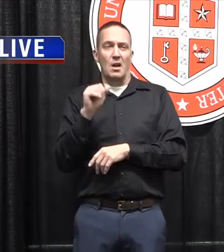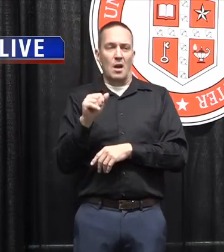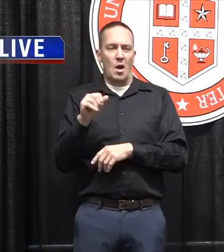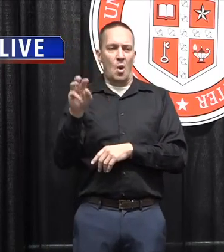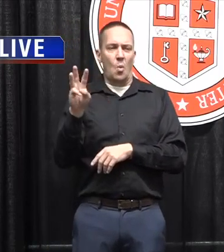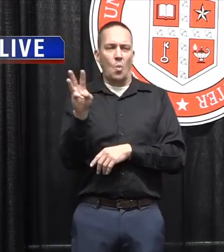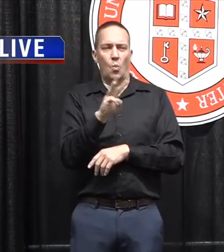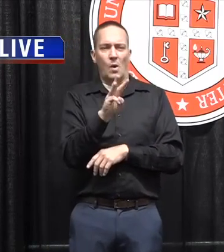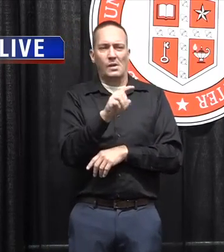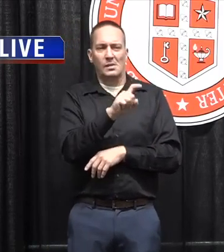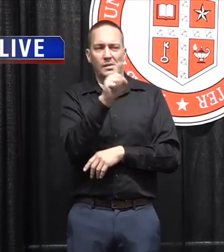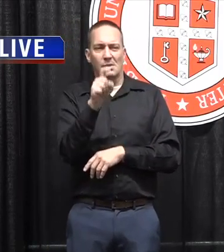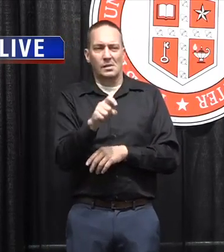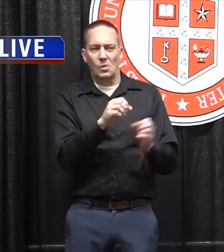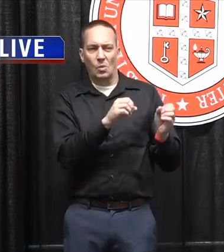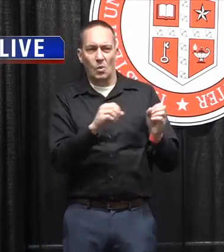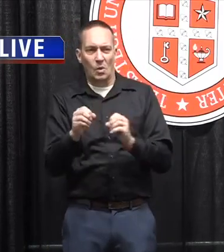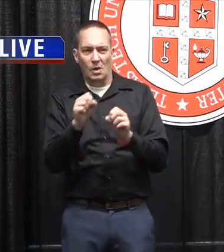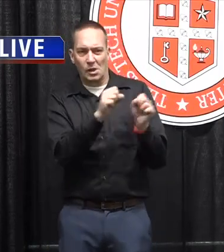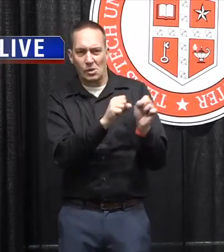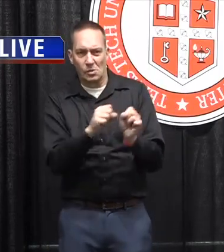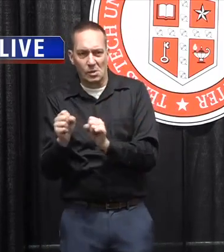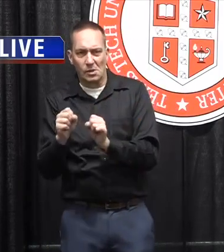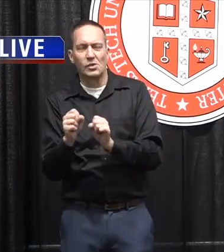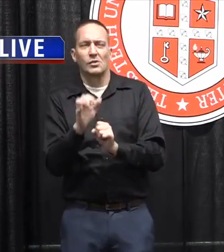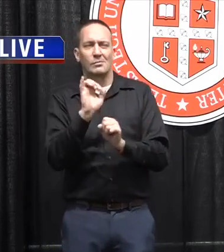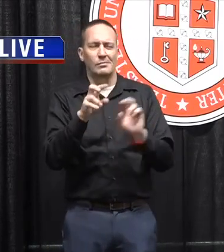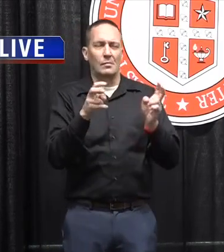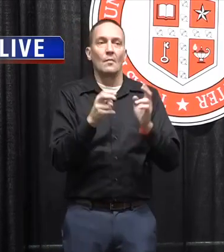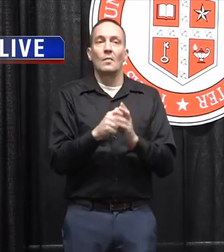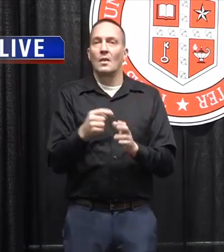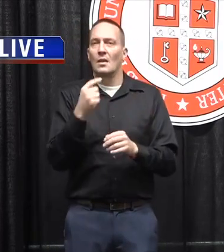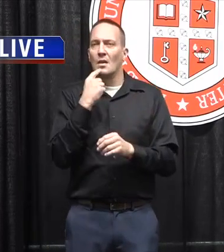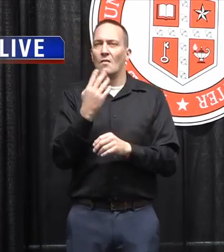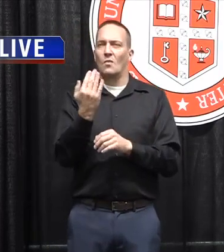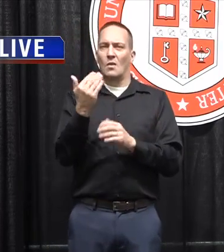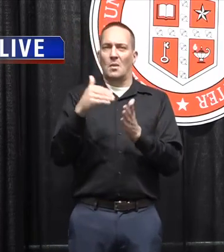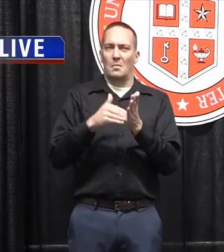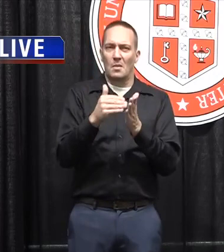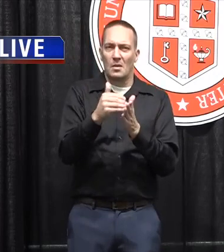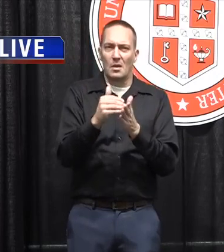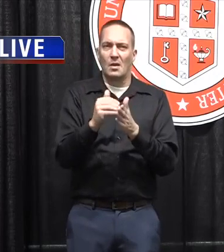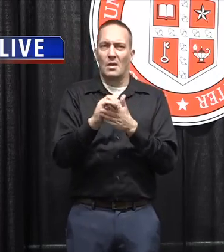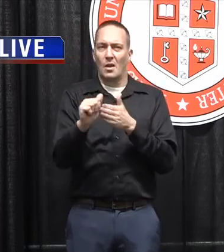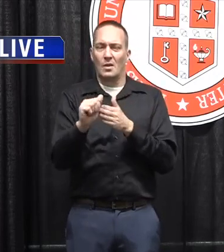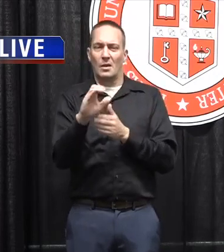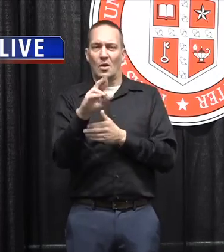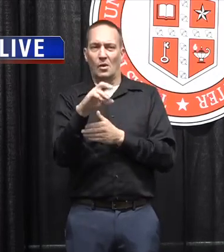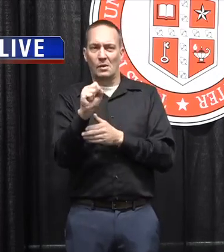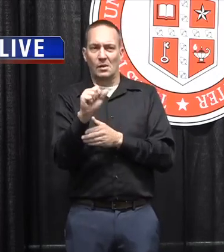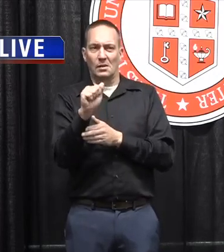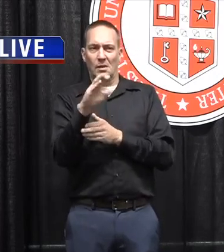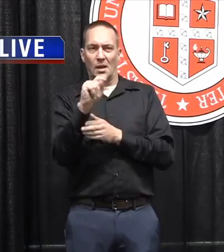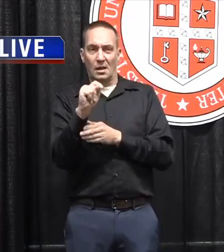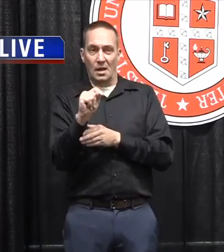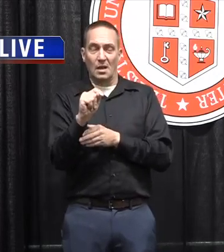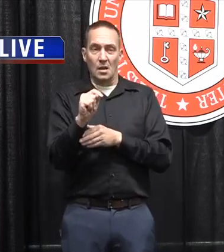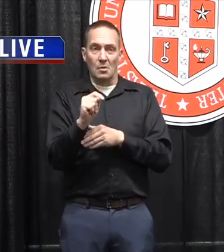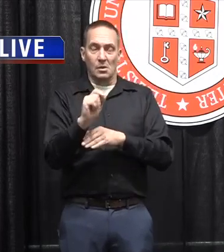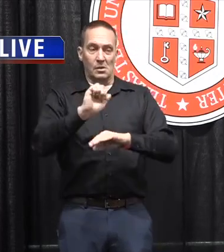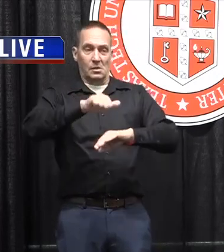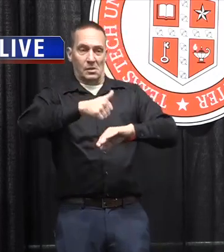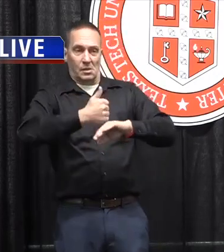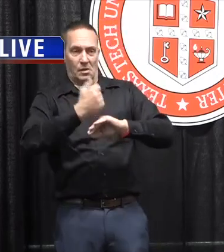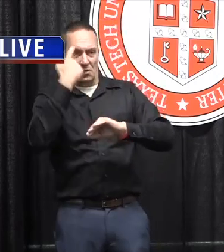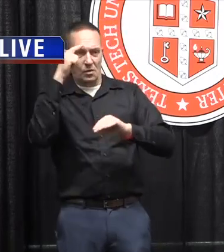Organizing Strategy, they claimed that the $14 million in the CARES Act money that is intended for the County of Lubbock and City of Lubbock,